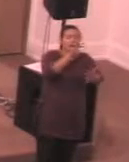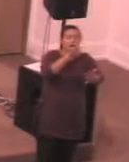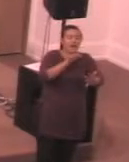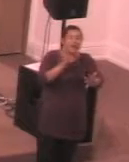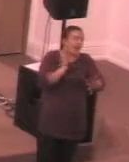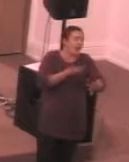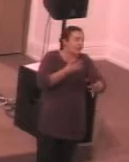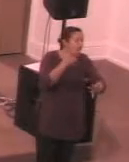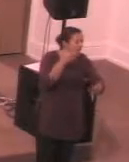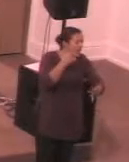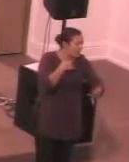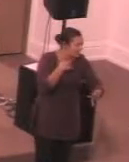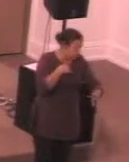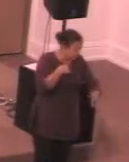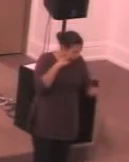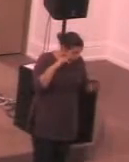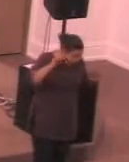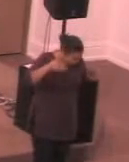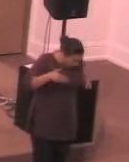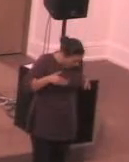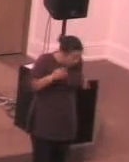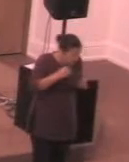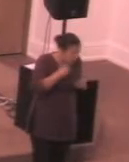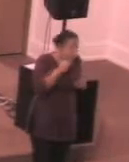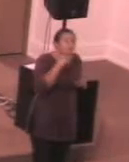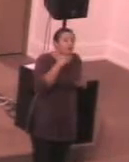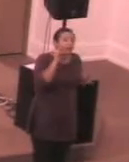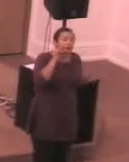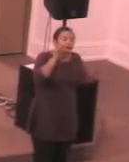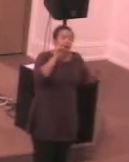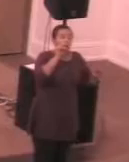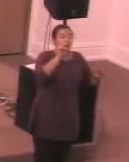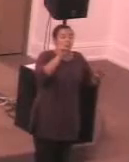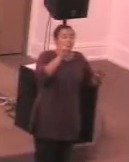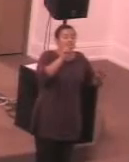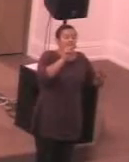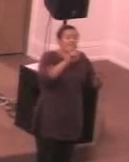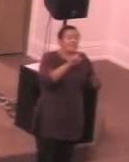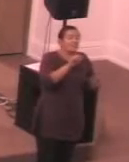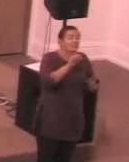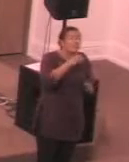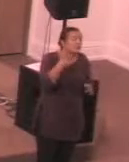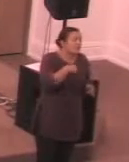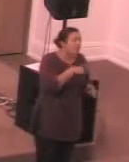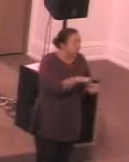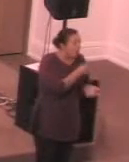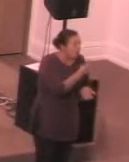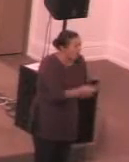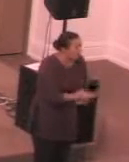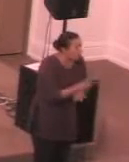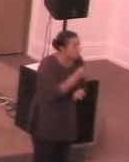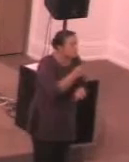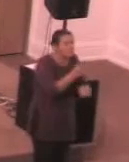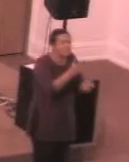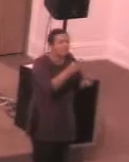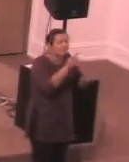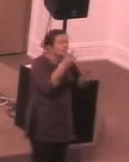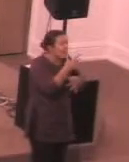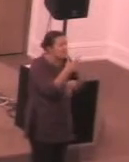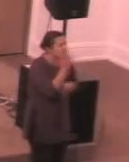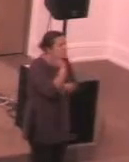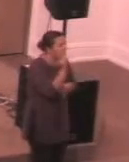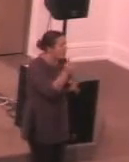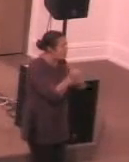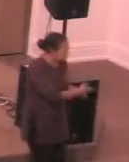and gracious to us. Lord, when we stumble and fall, Lord, you are quick to pick us up, Lord. Your hands are always